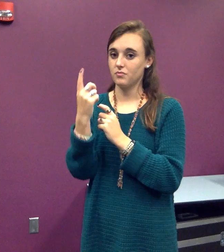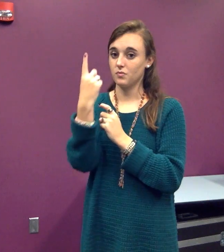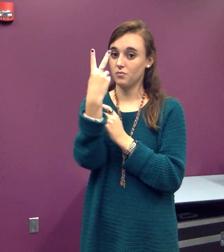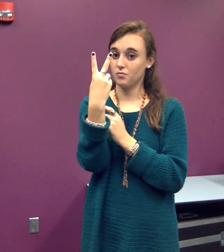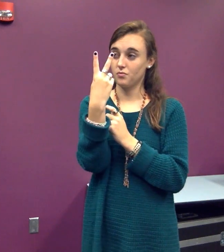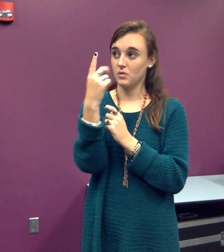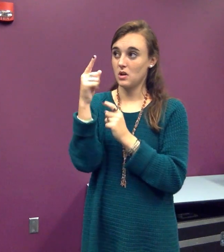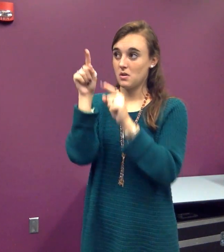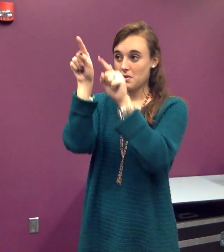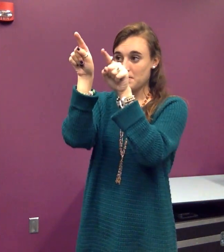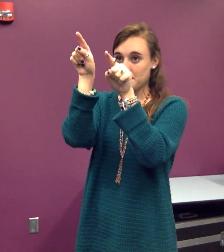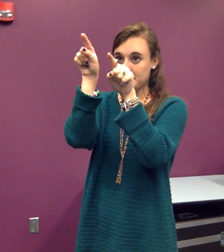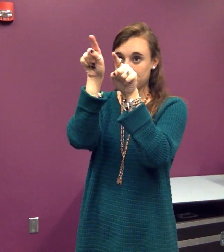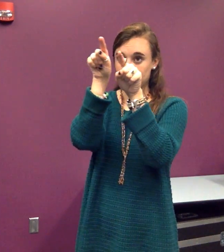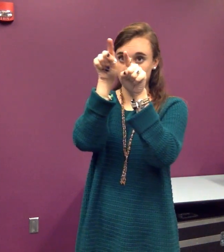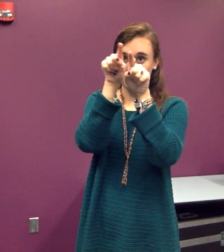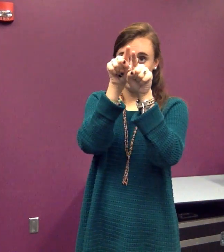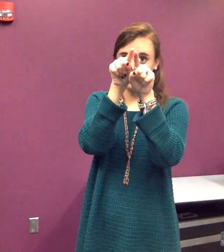little dot at 2 inches, please?